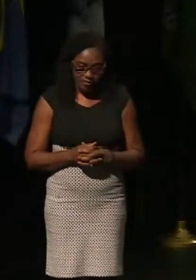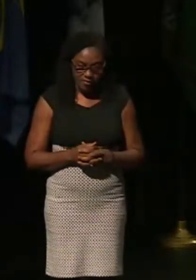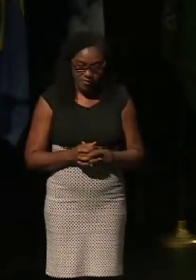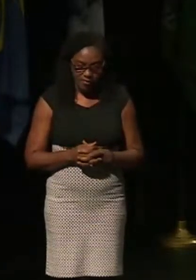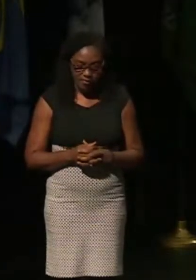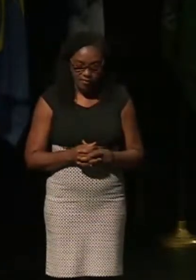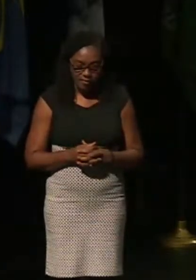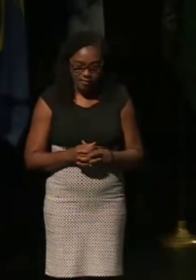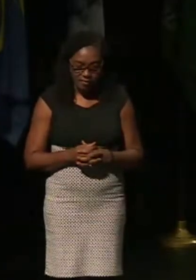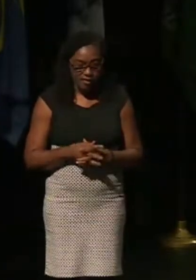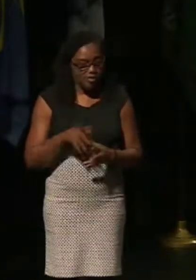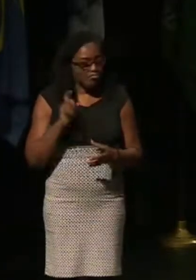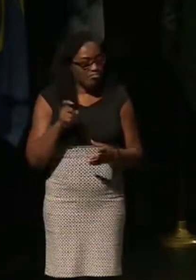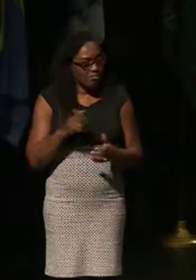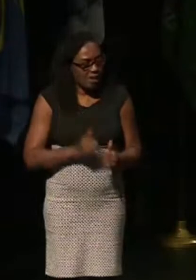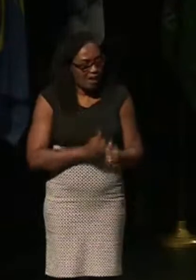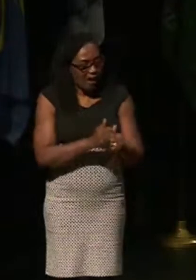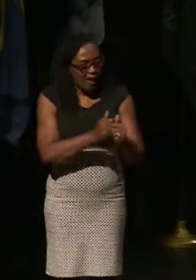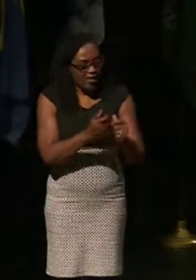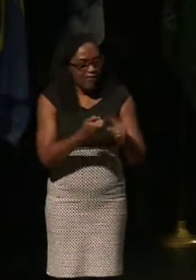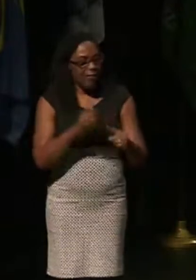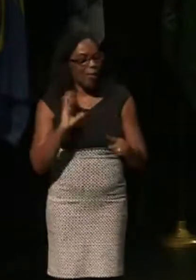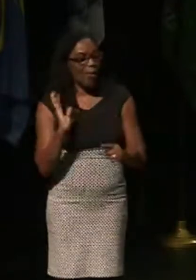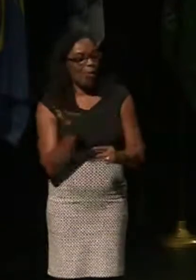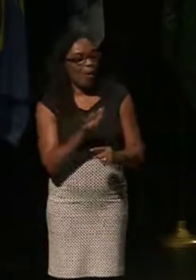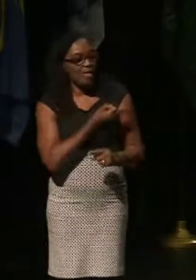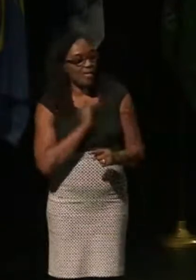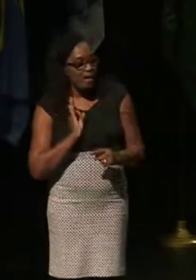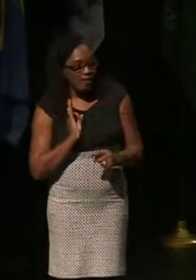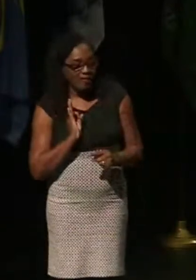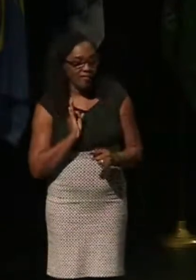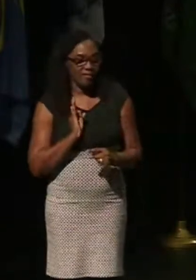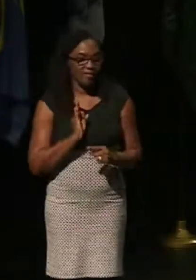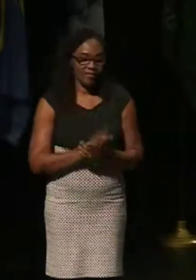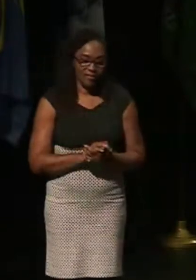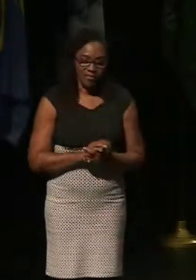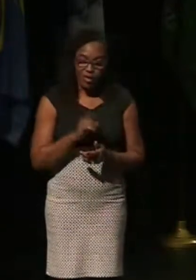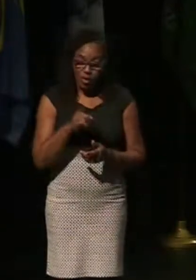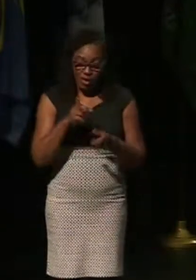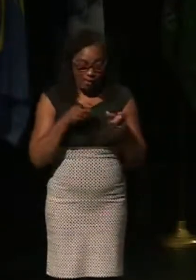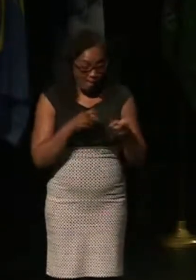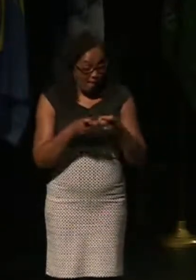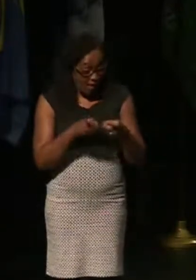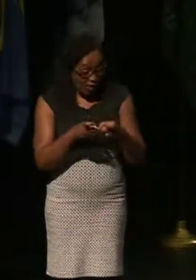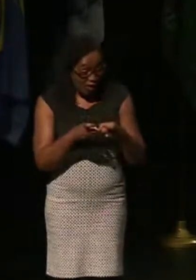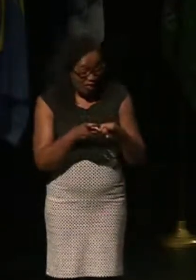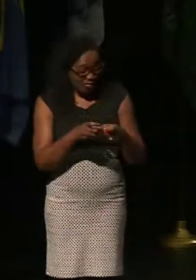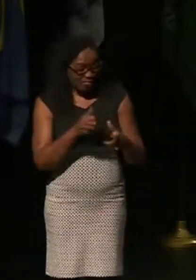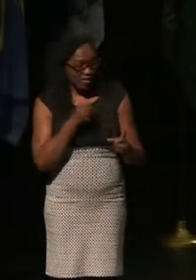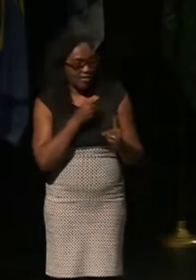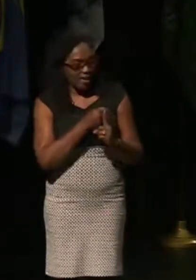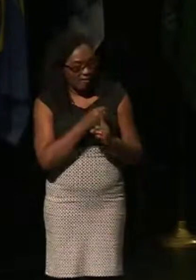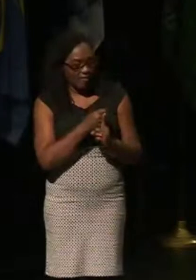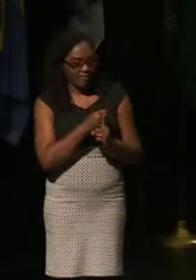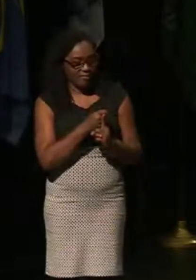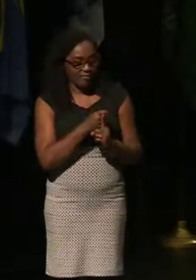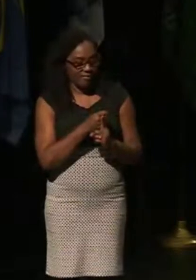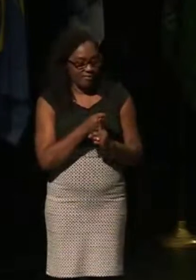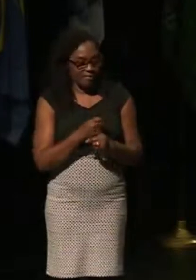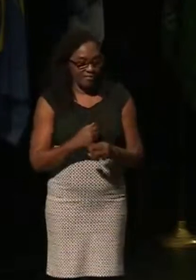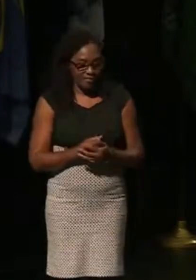well-wishers, and guidance from our exceptional educators, you have managed to elevate yourself to a position where the air is